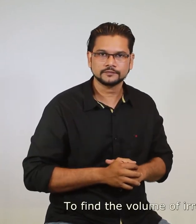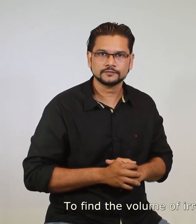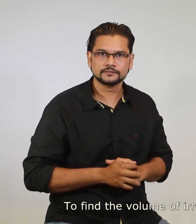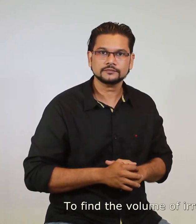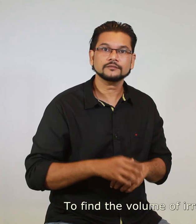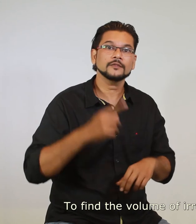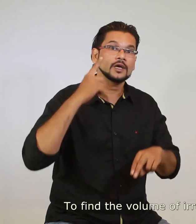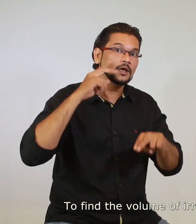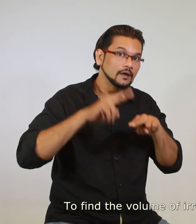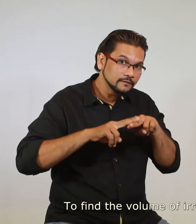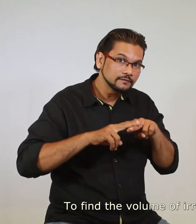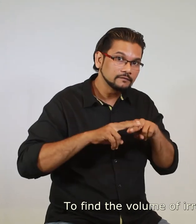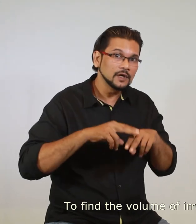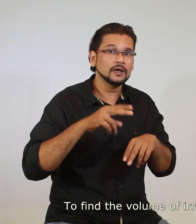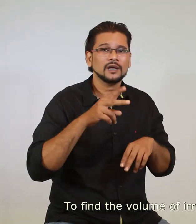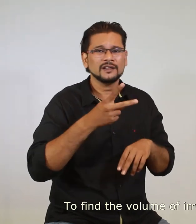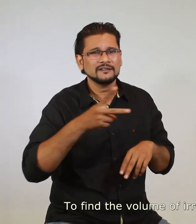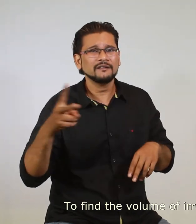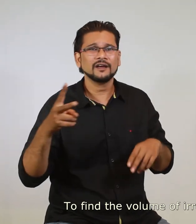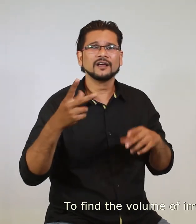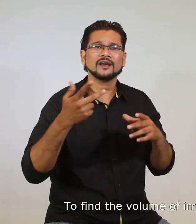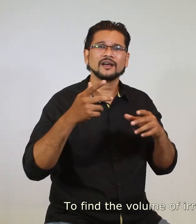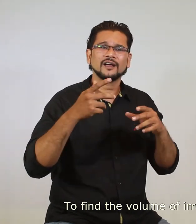To find the volume of irregular objects,